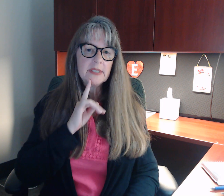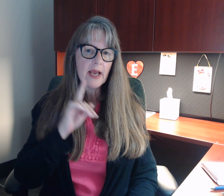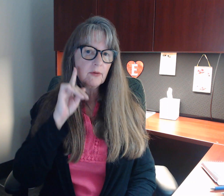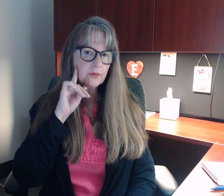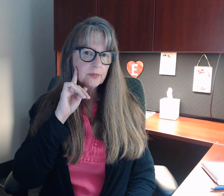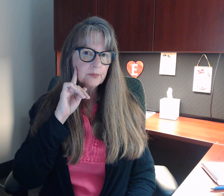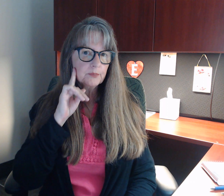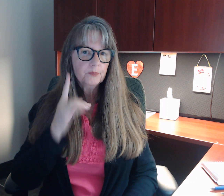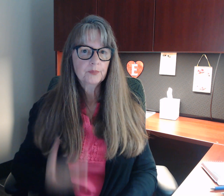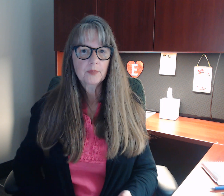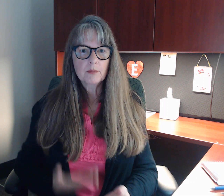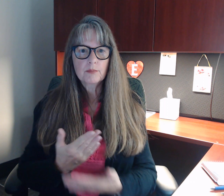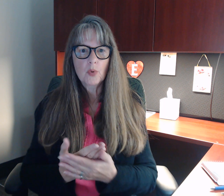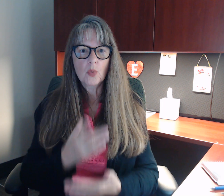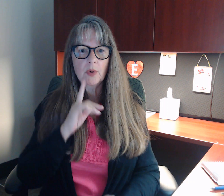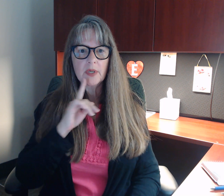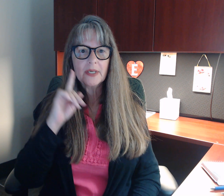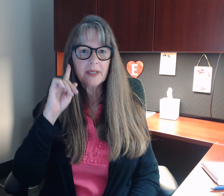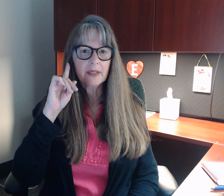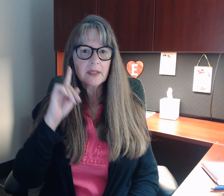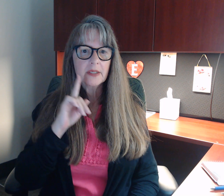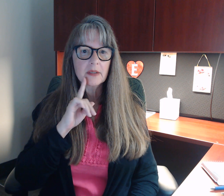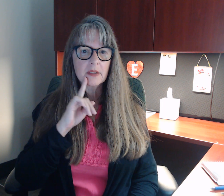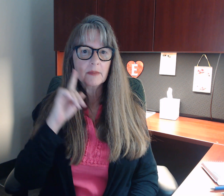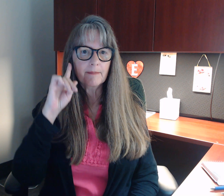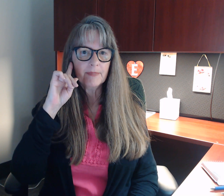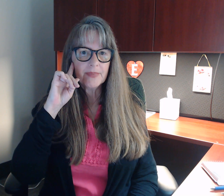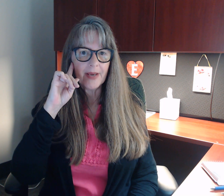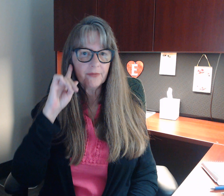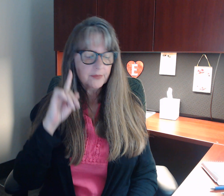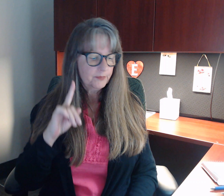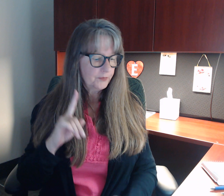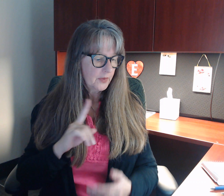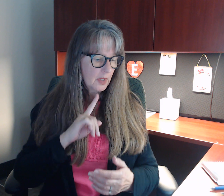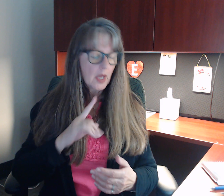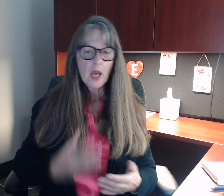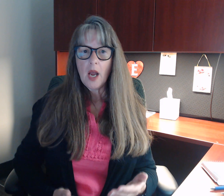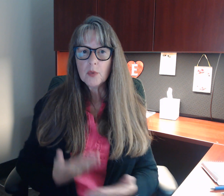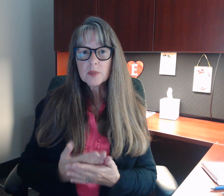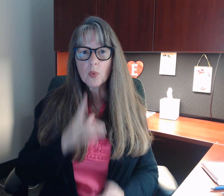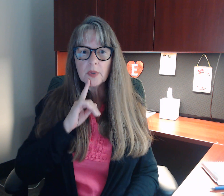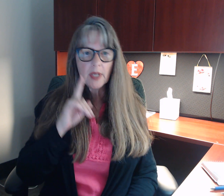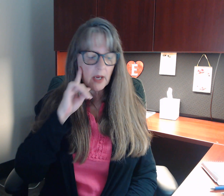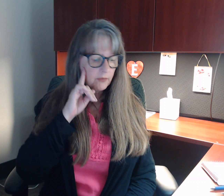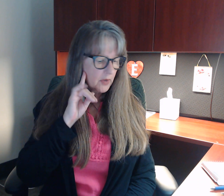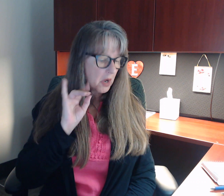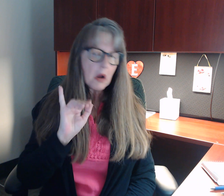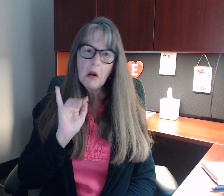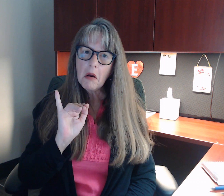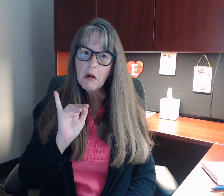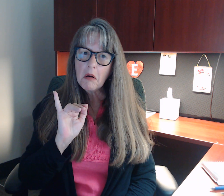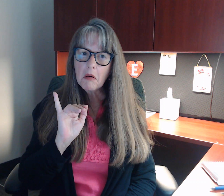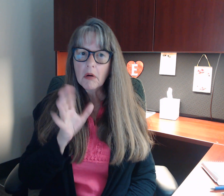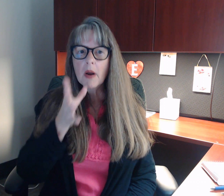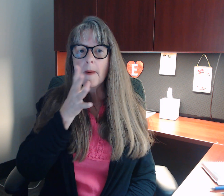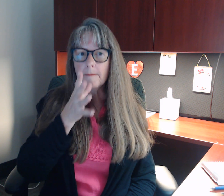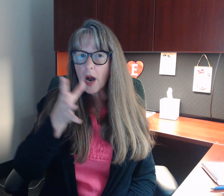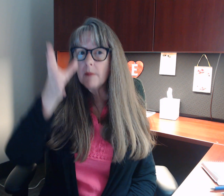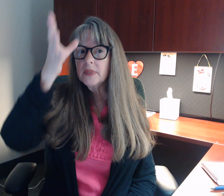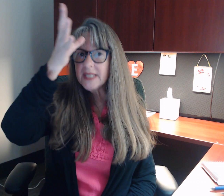deaf. Born deaf. I was born deaf. Oh, mom,